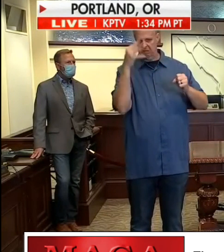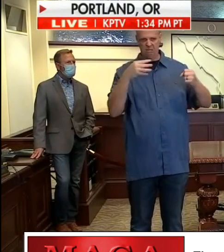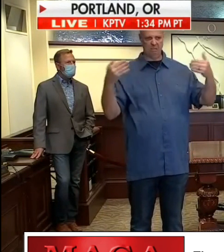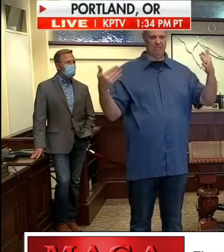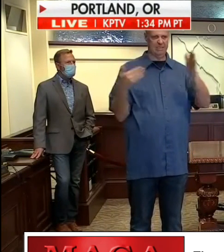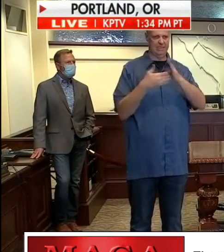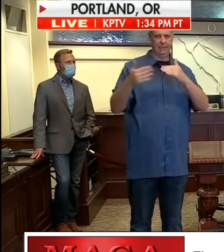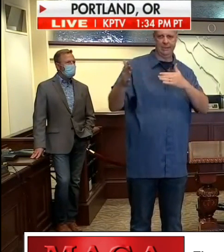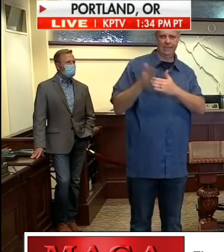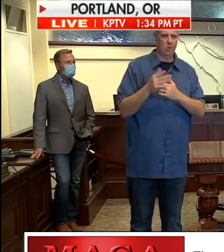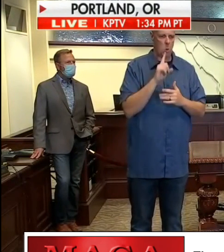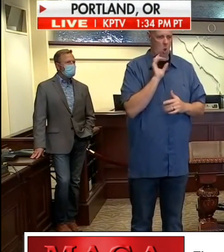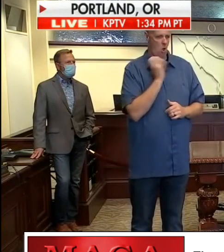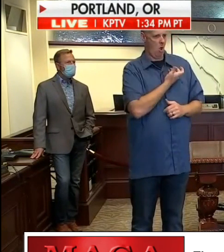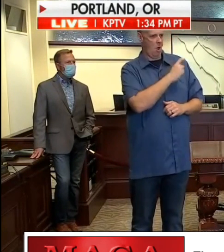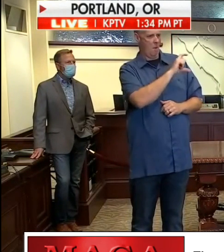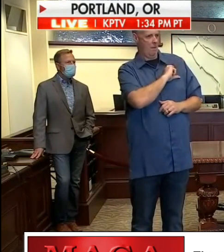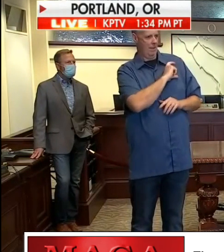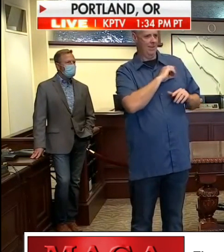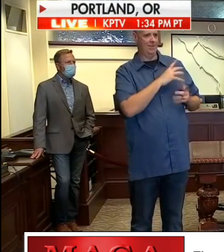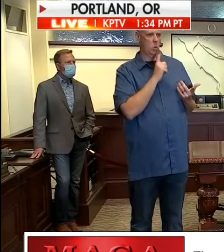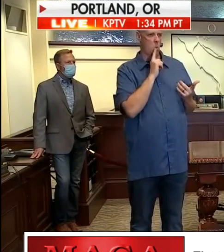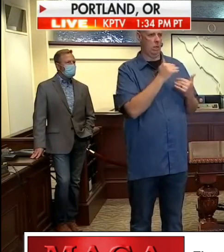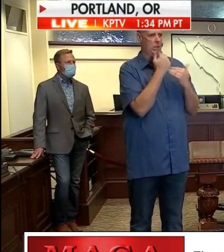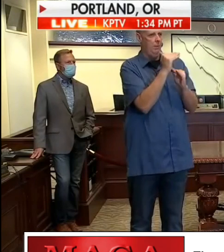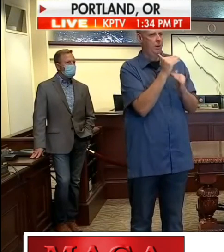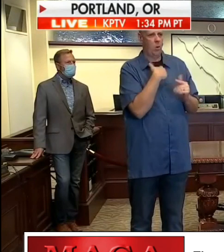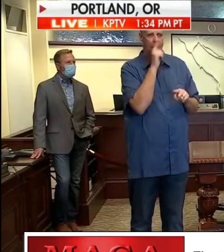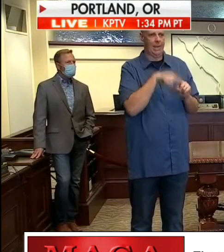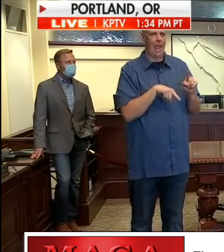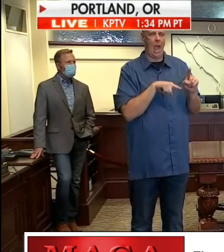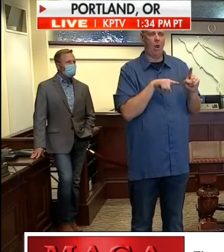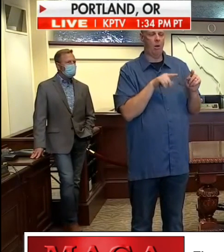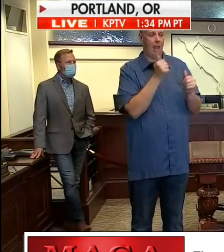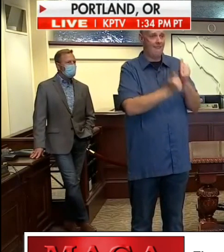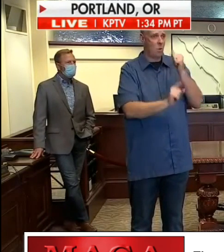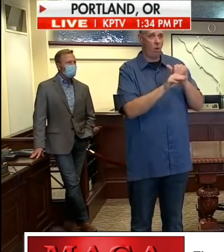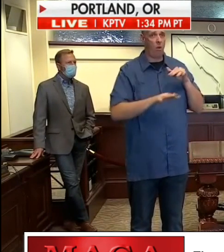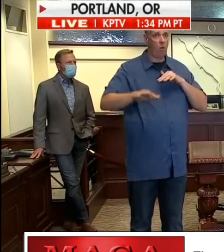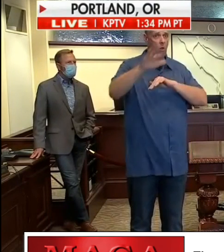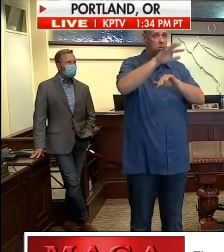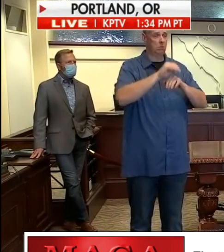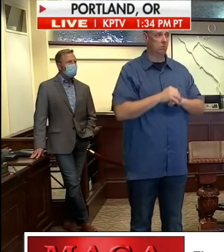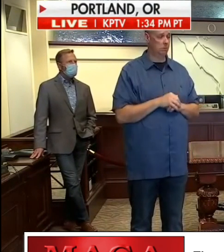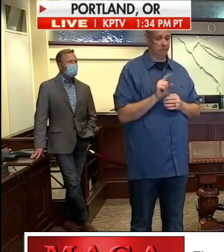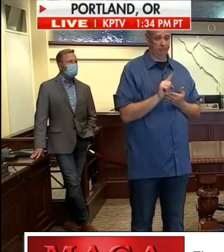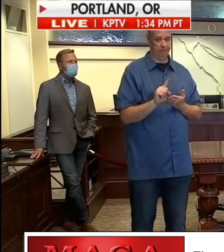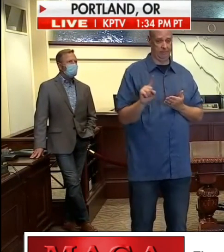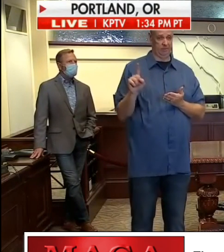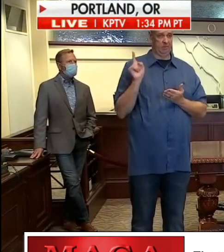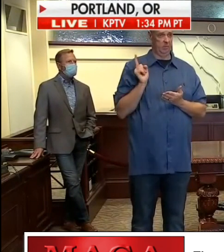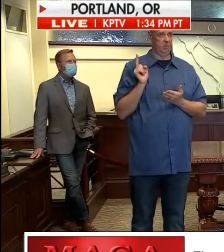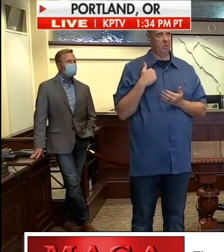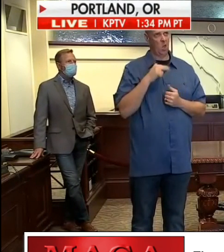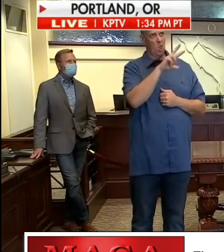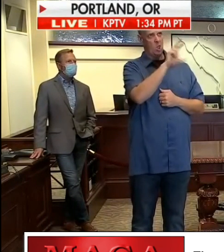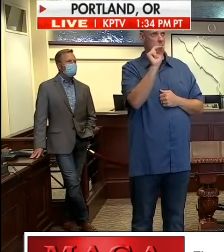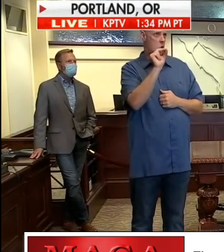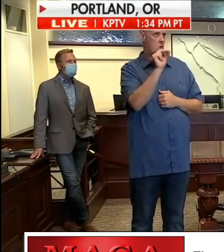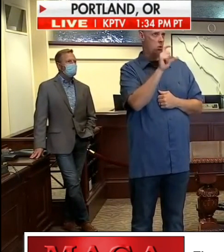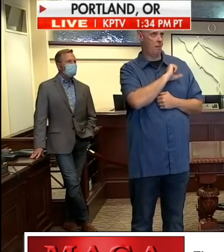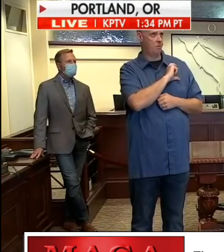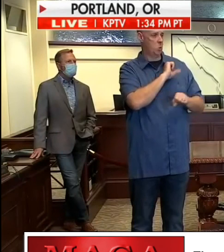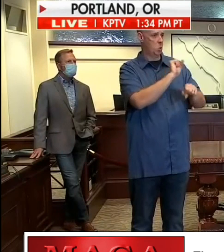have limited resources, so we can't be everywhere at the same time. The prior Saturday, we had, I think, about 30 officers